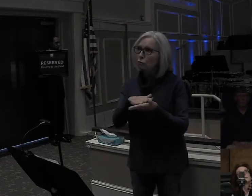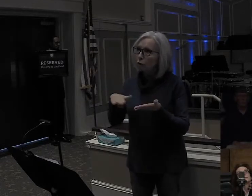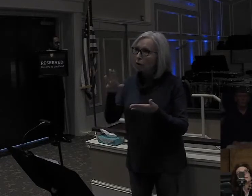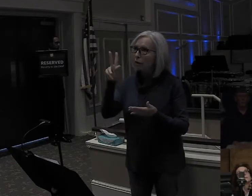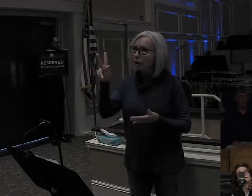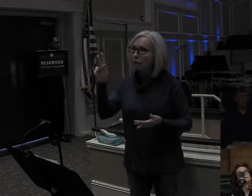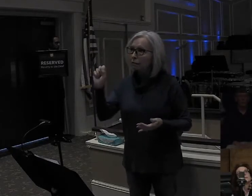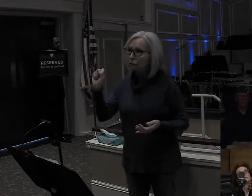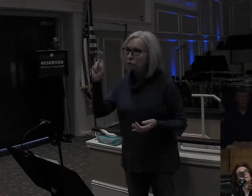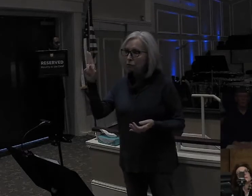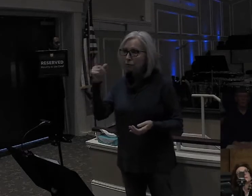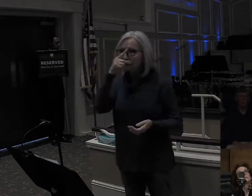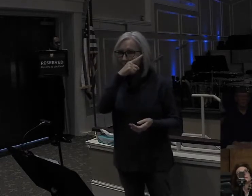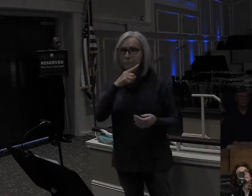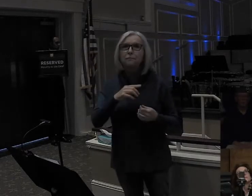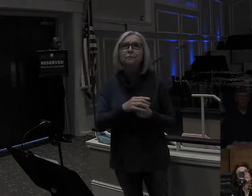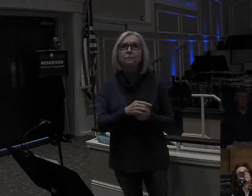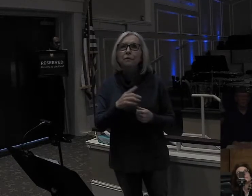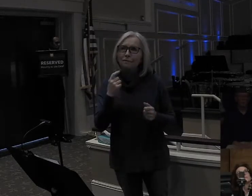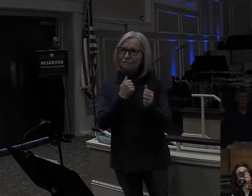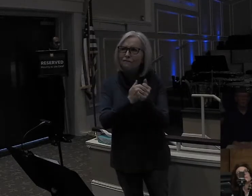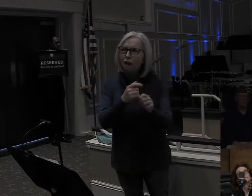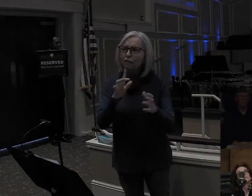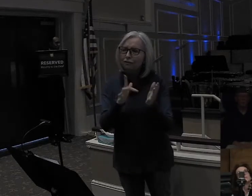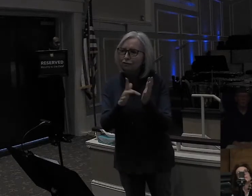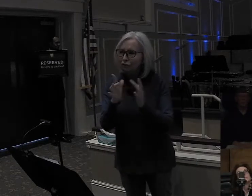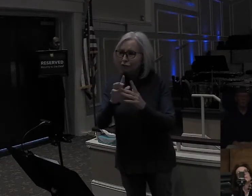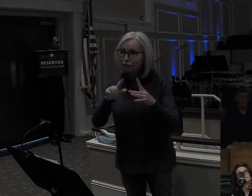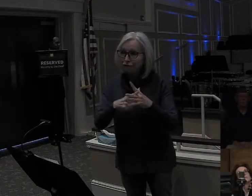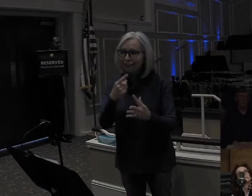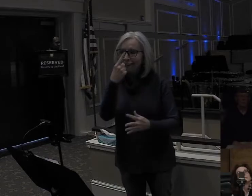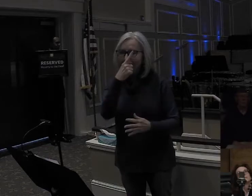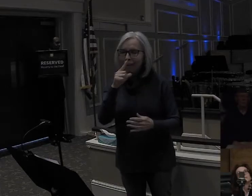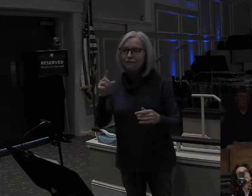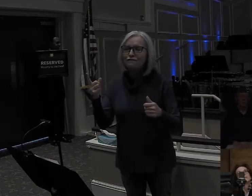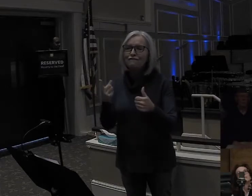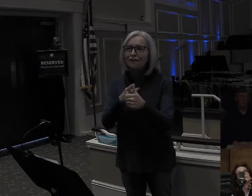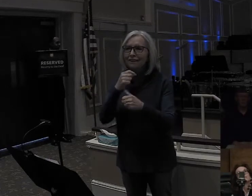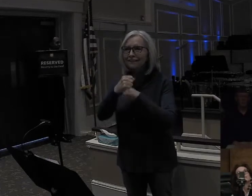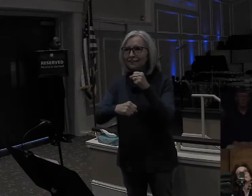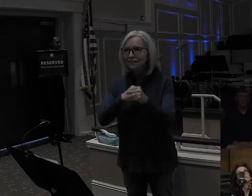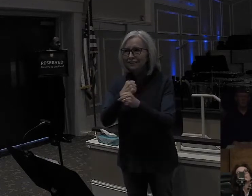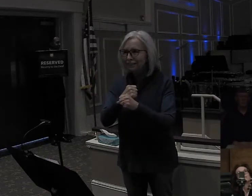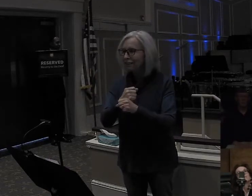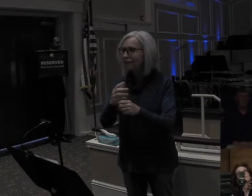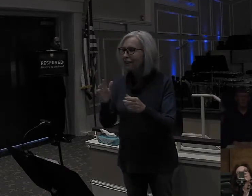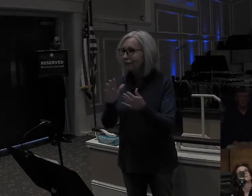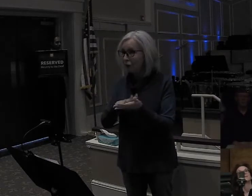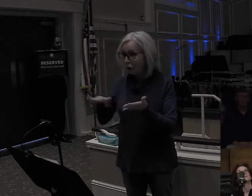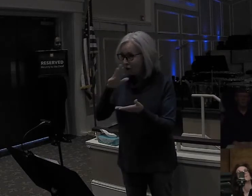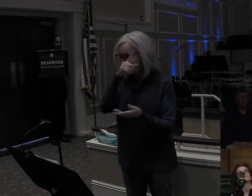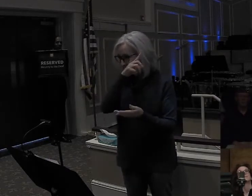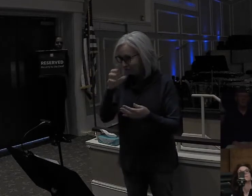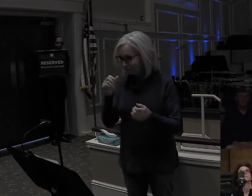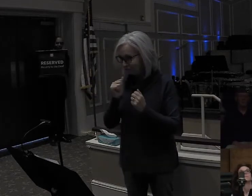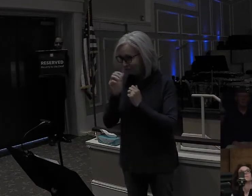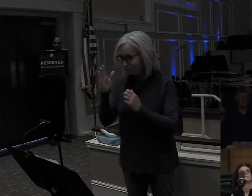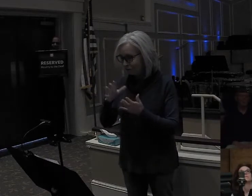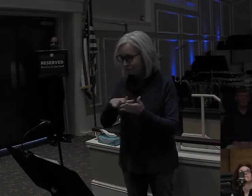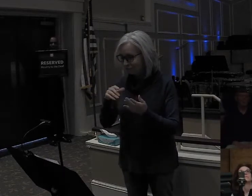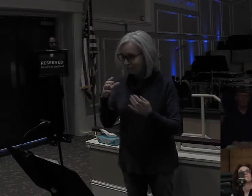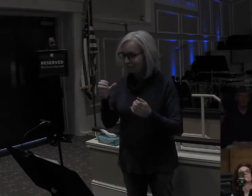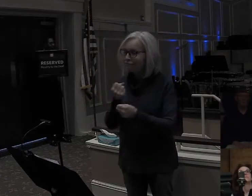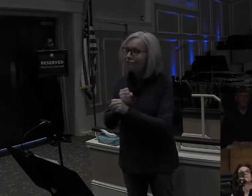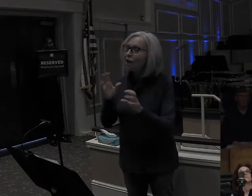State University, which is where I started following Jesus my freshman year of college. Yeah, that's worth celebrating. And